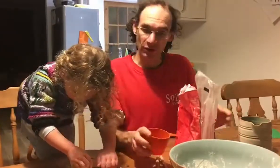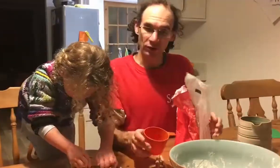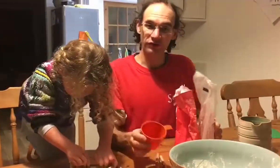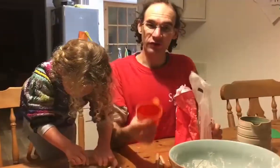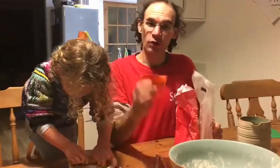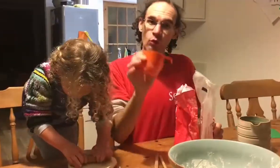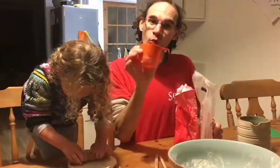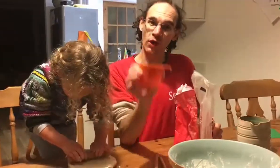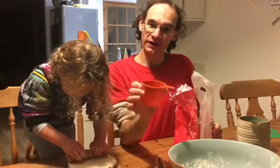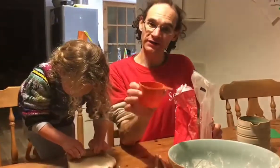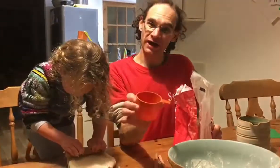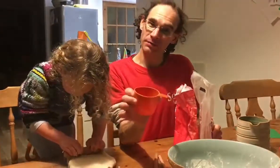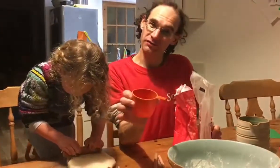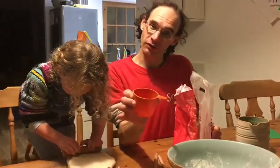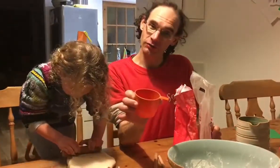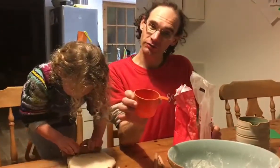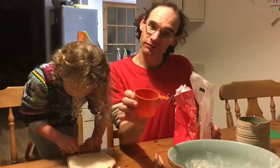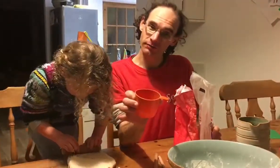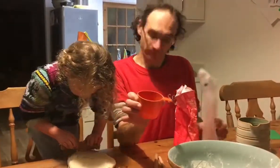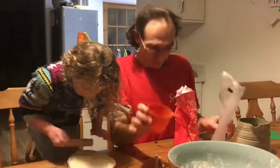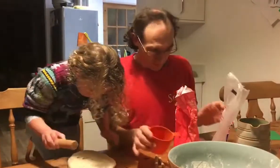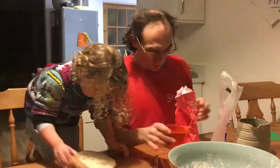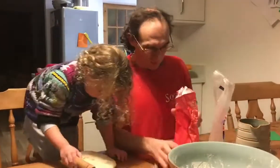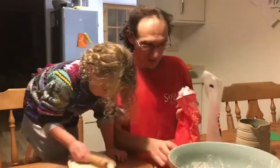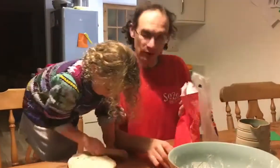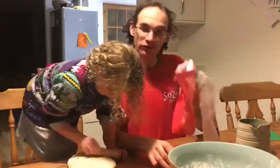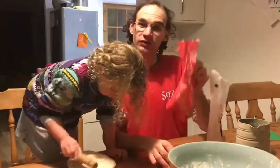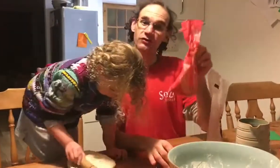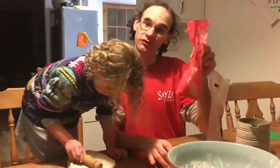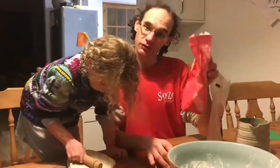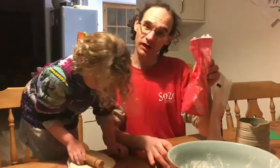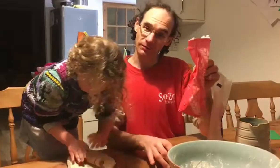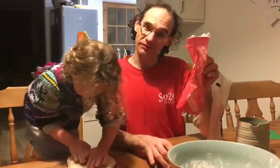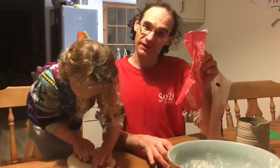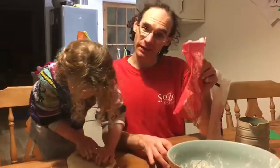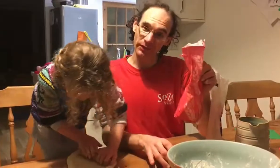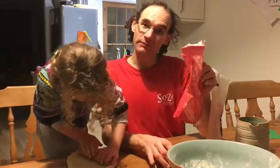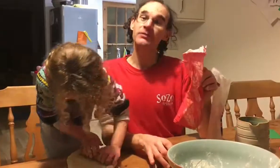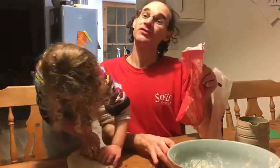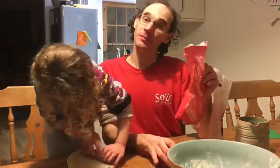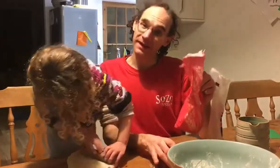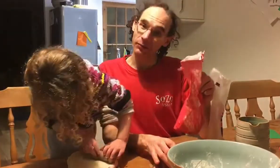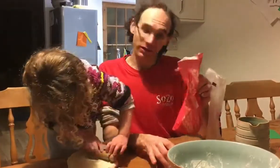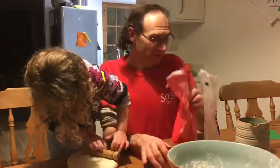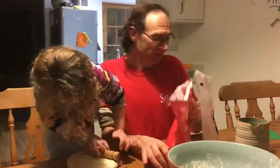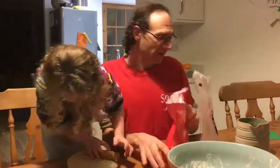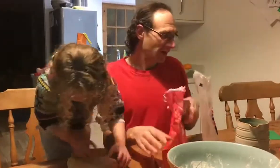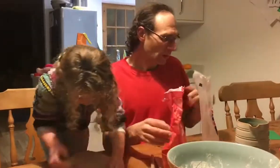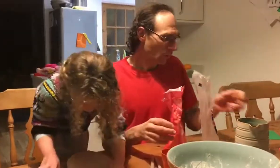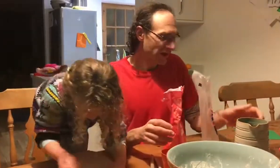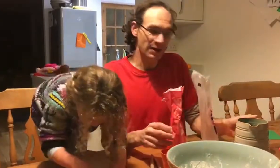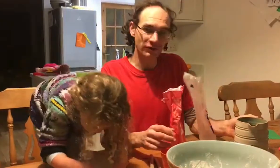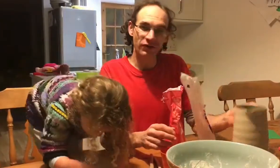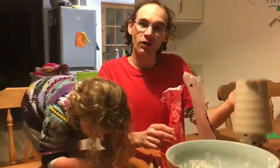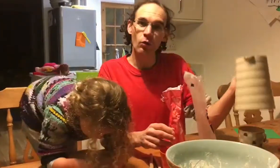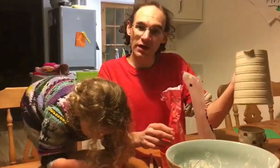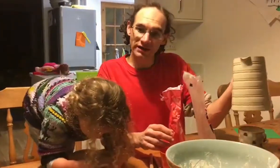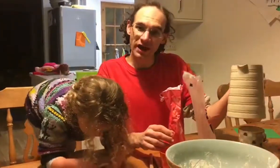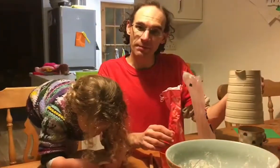used 1 cup of salt, and we used 2 cups of flour to begin with, and we used 1 cup of